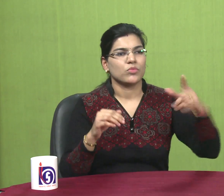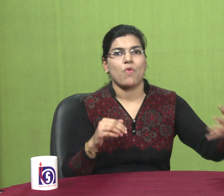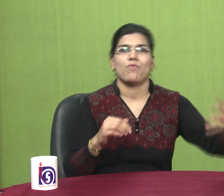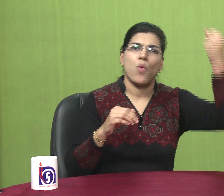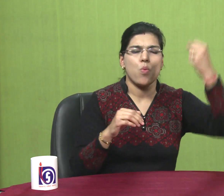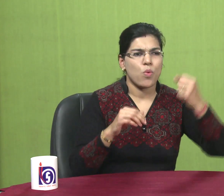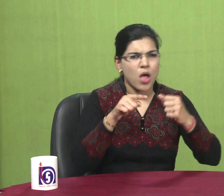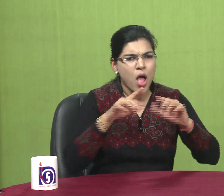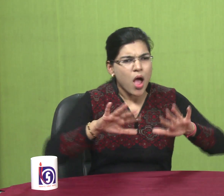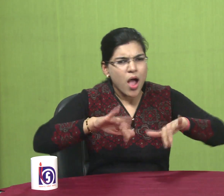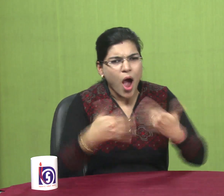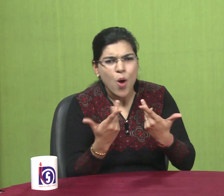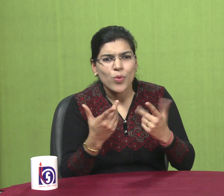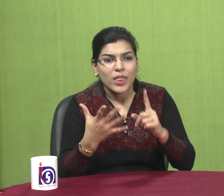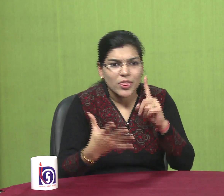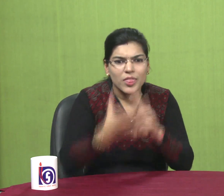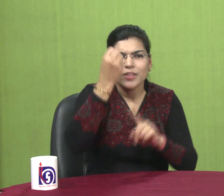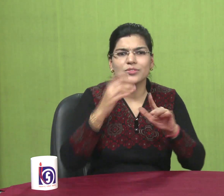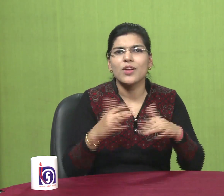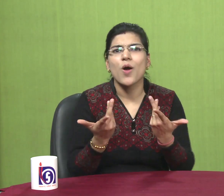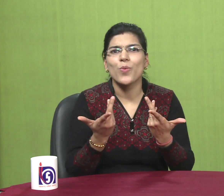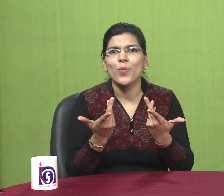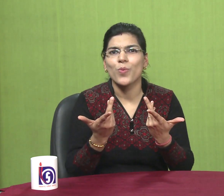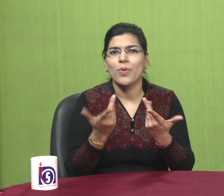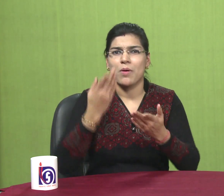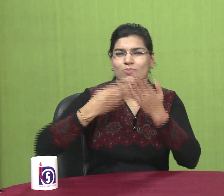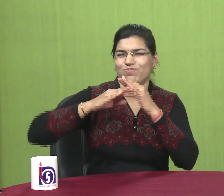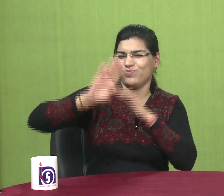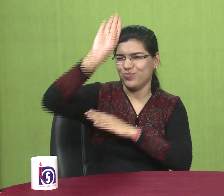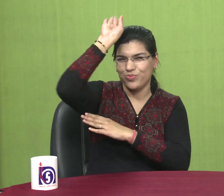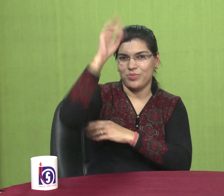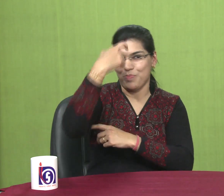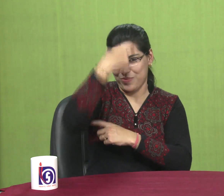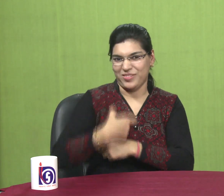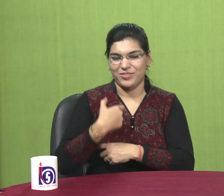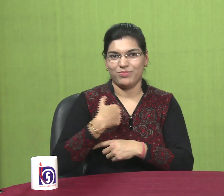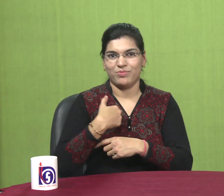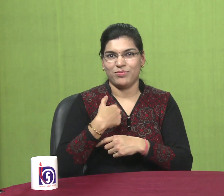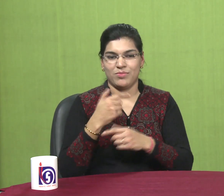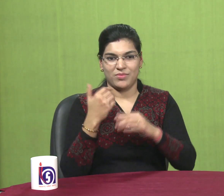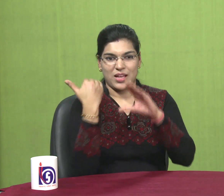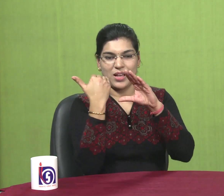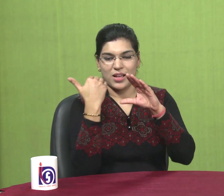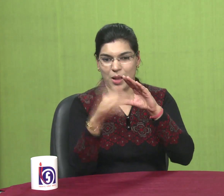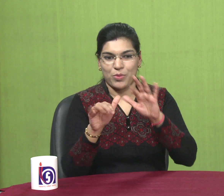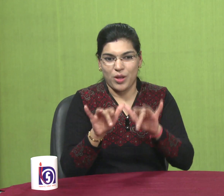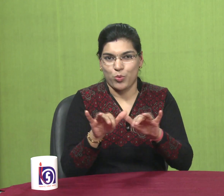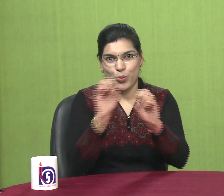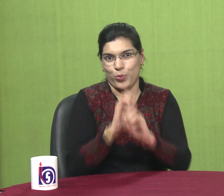another. Did you ever wonder what magically things go on behind the scenes that results in web page being displayed